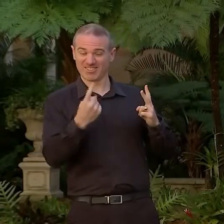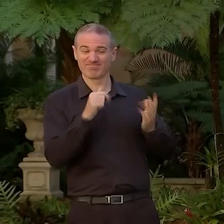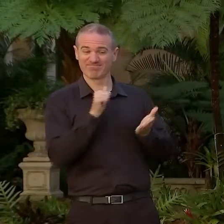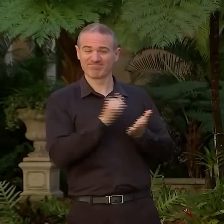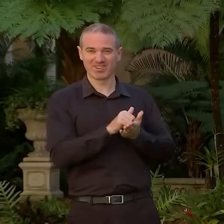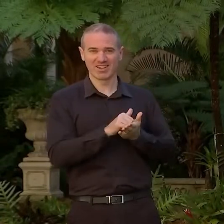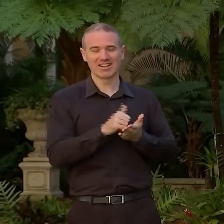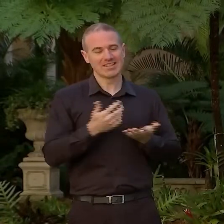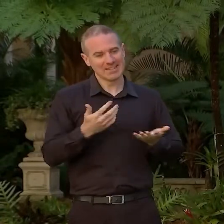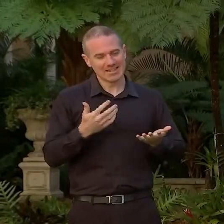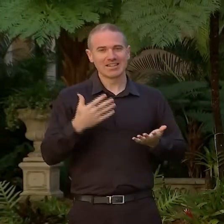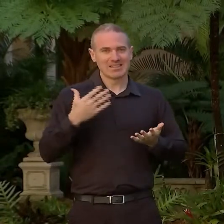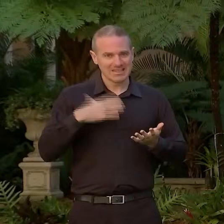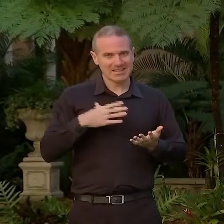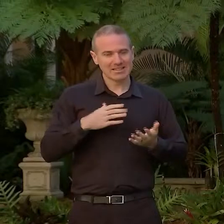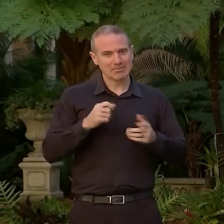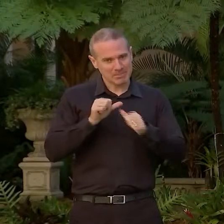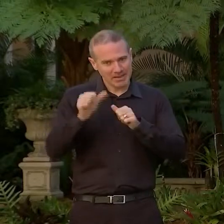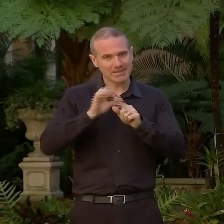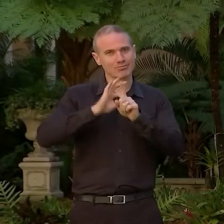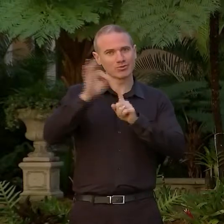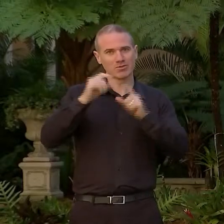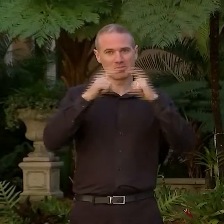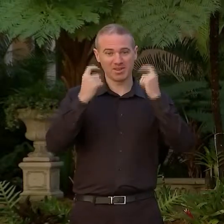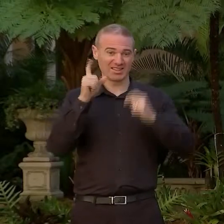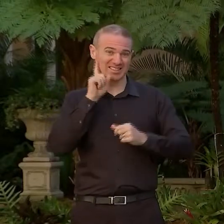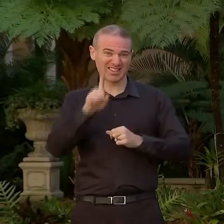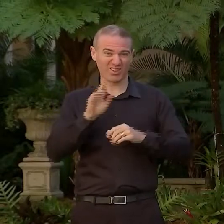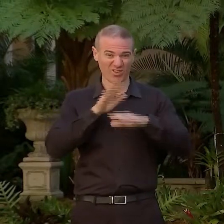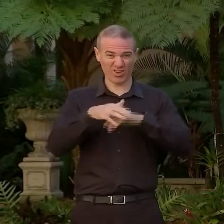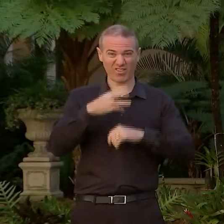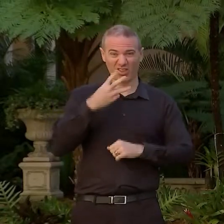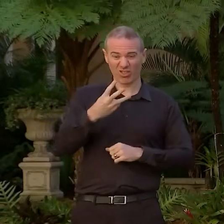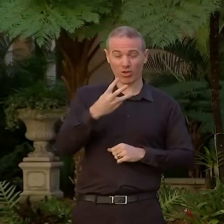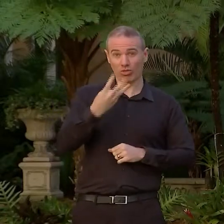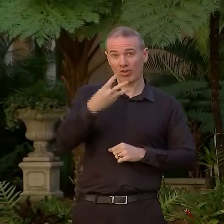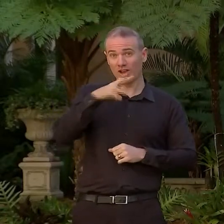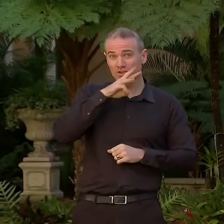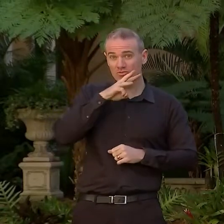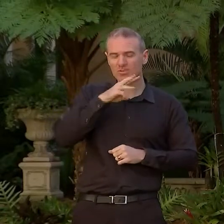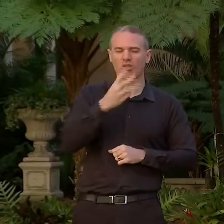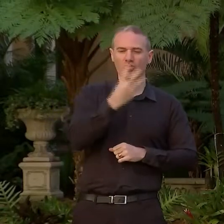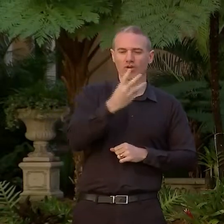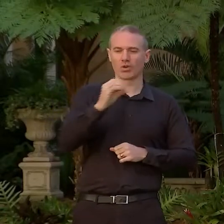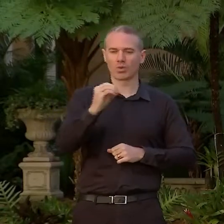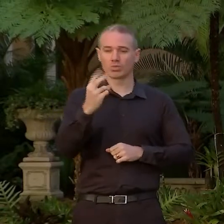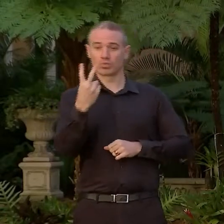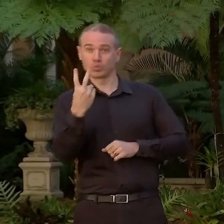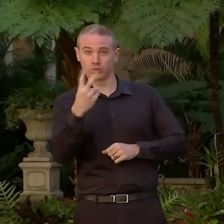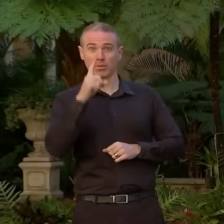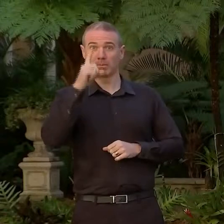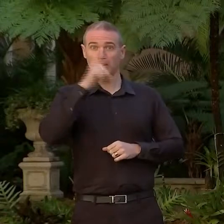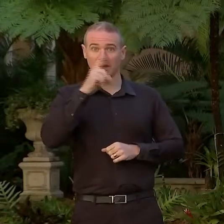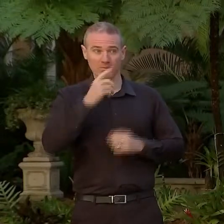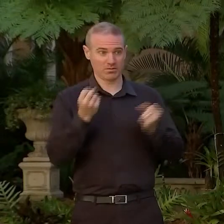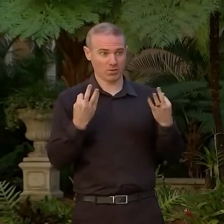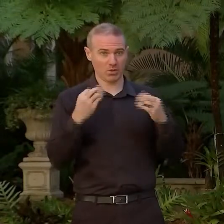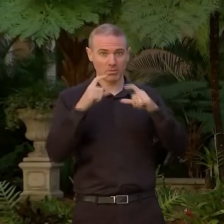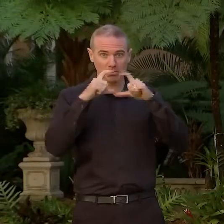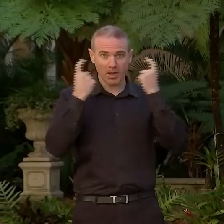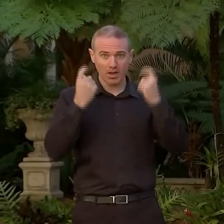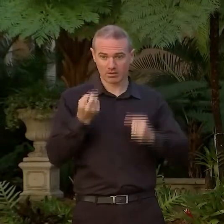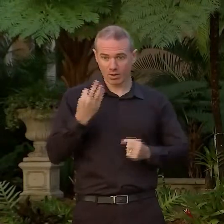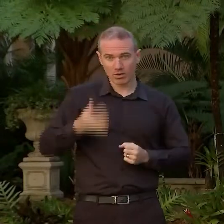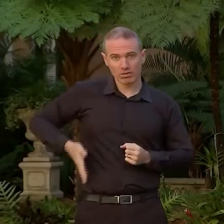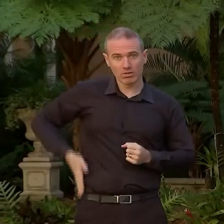we handed out the most masks ever, 302. So that means that those 302 people were not only not wearing masks, they weren't carrying them. And we